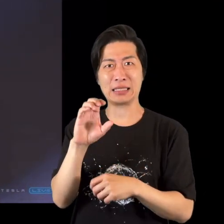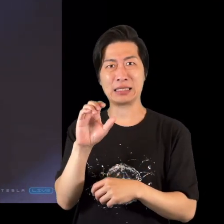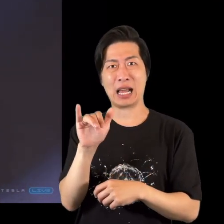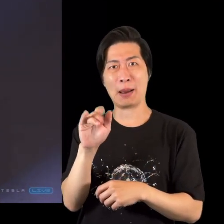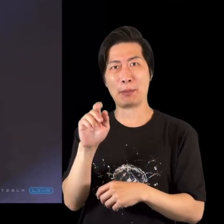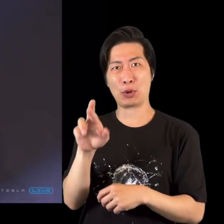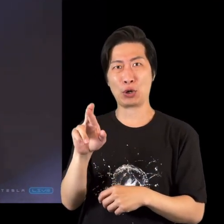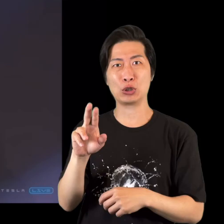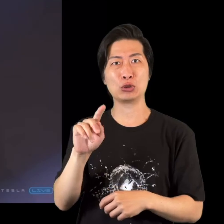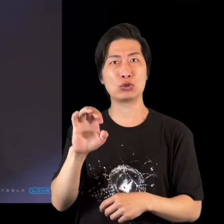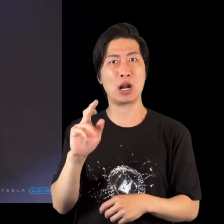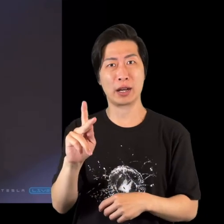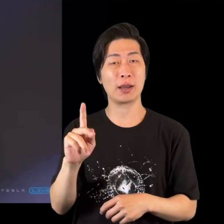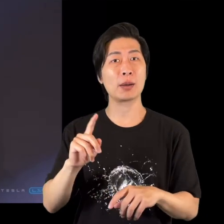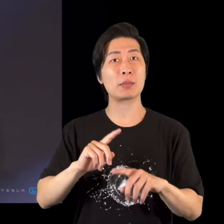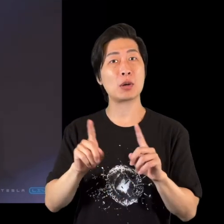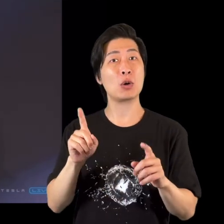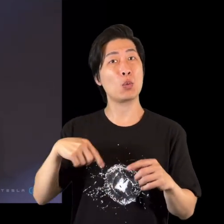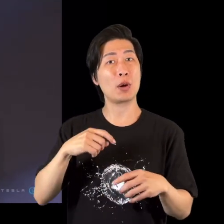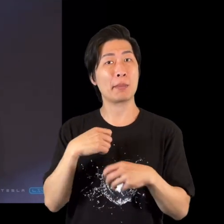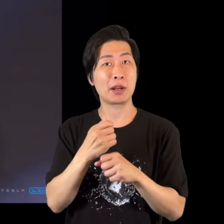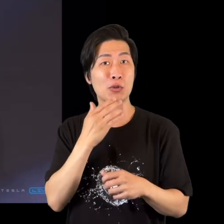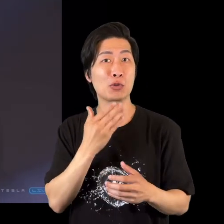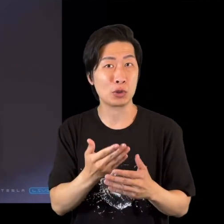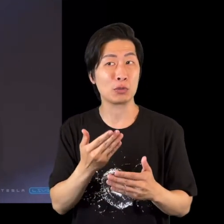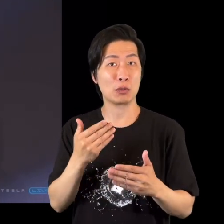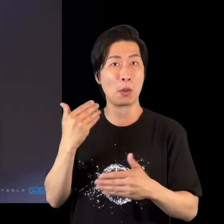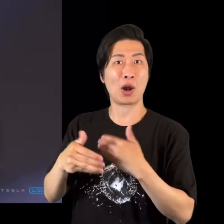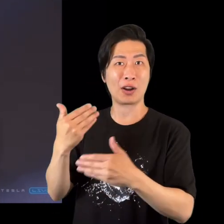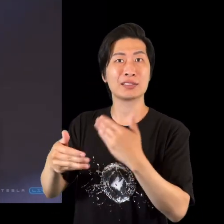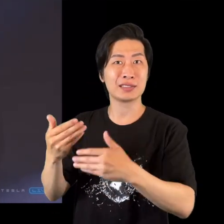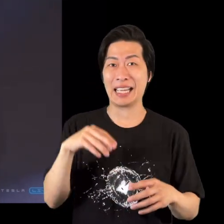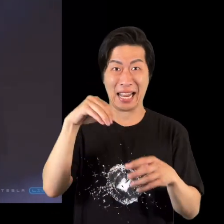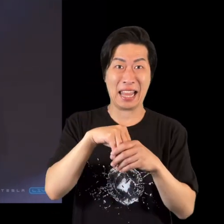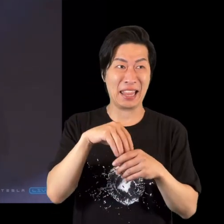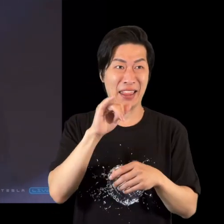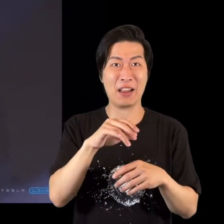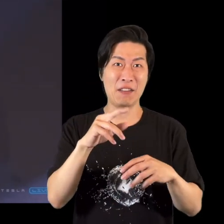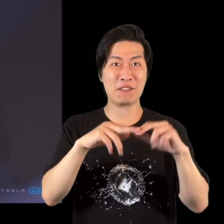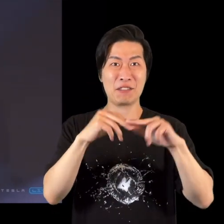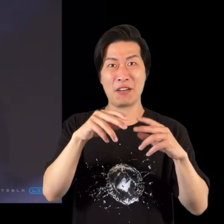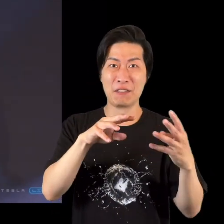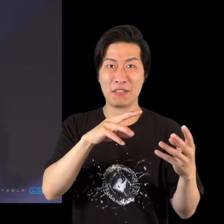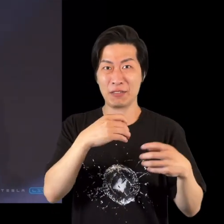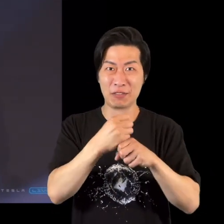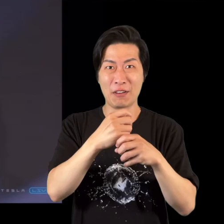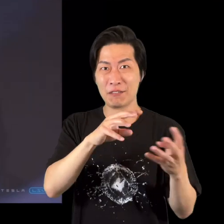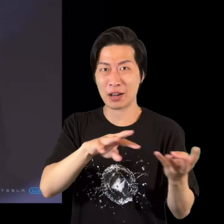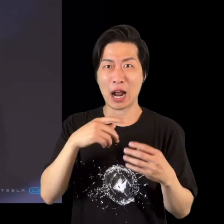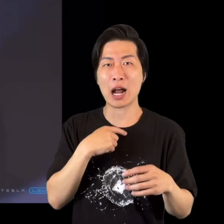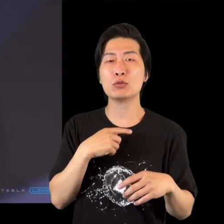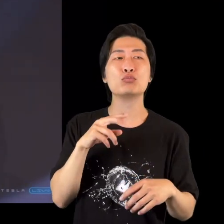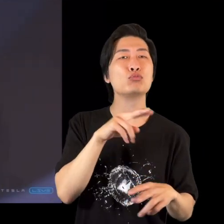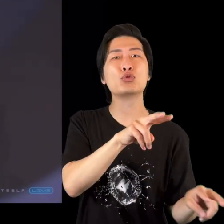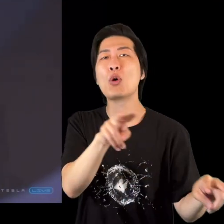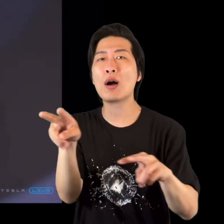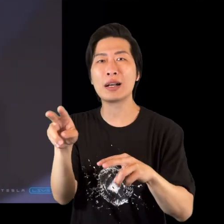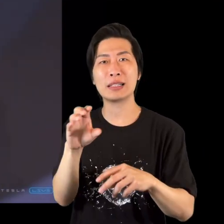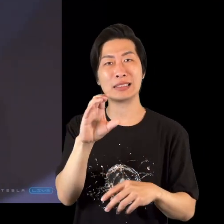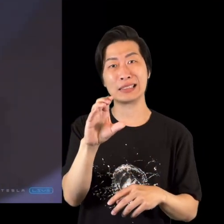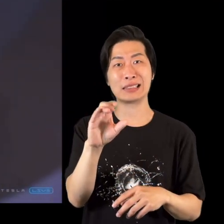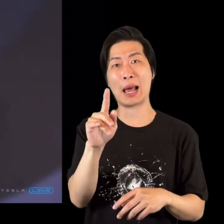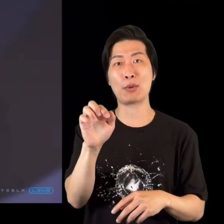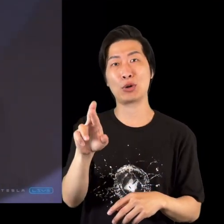so yes, it's, that's the thing when I in the factory I tour